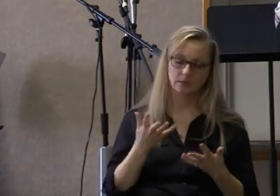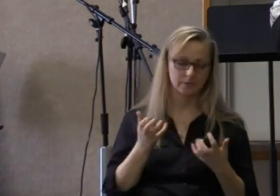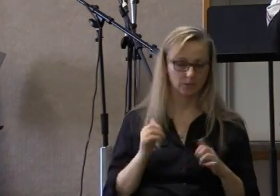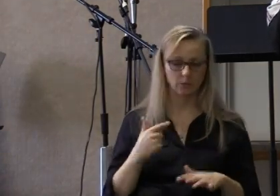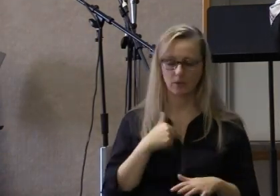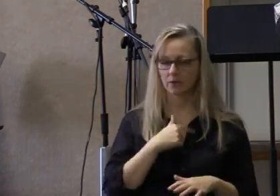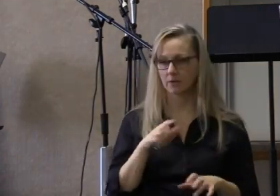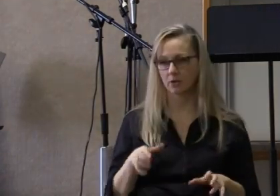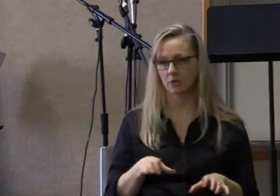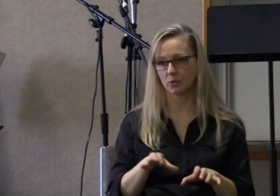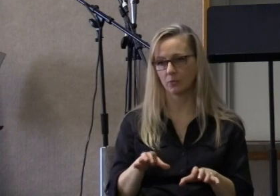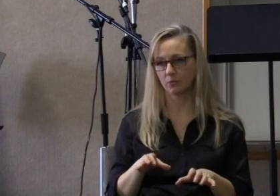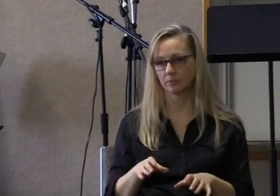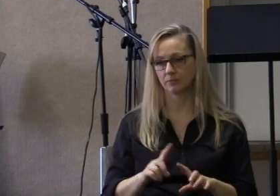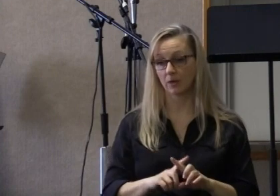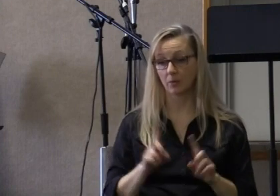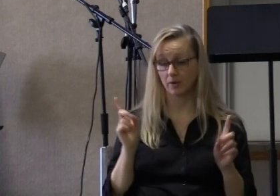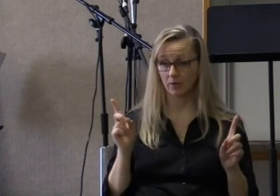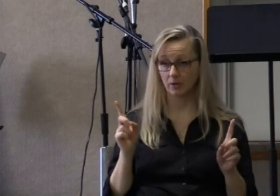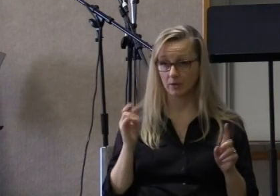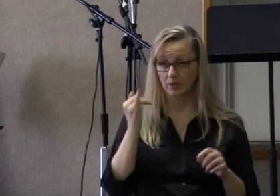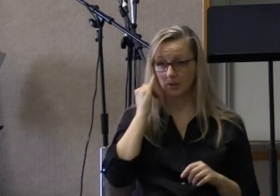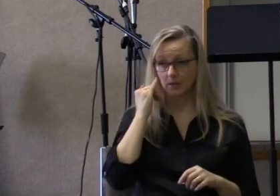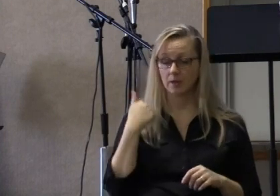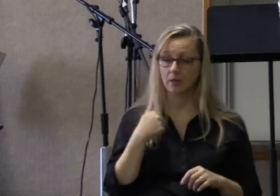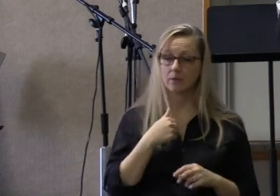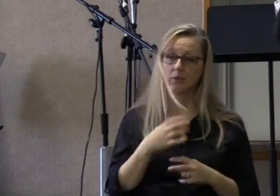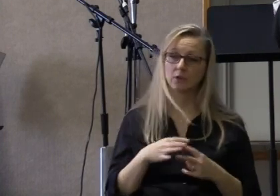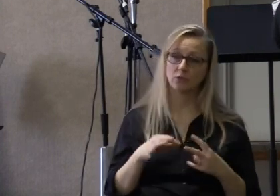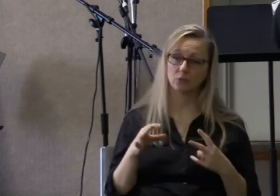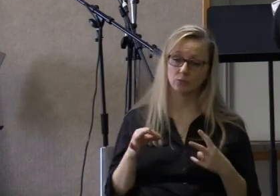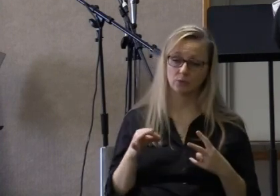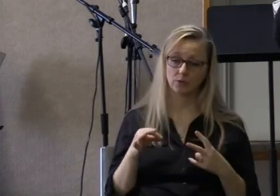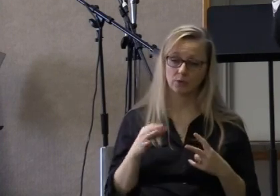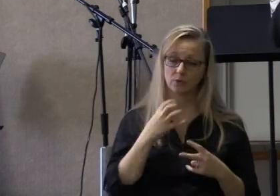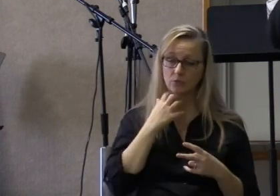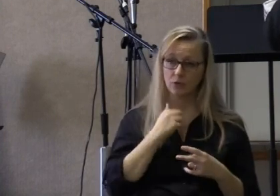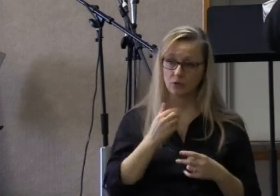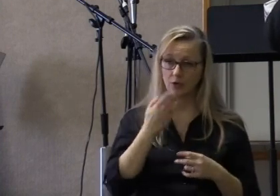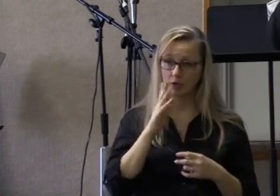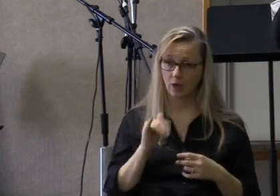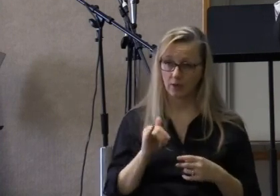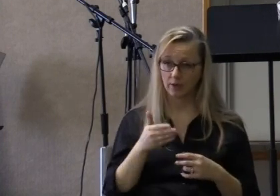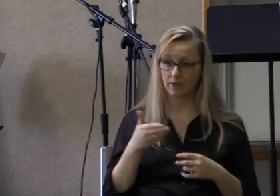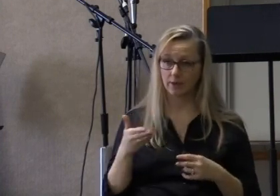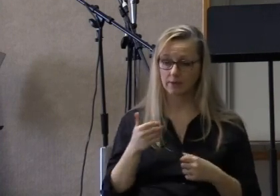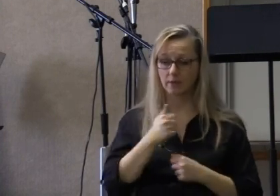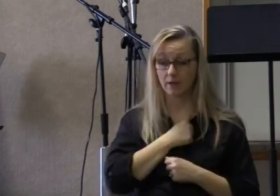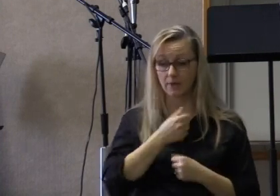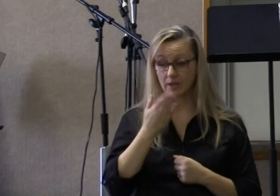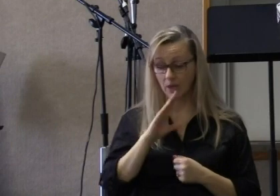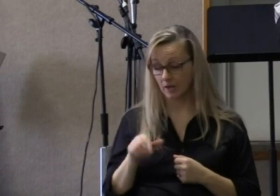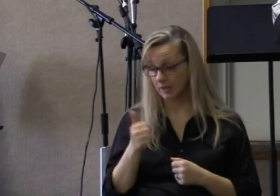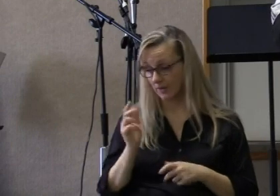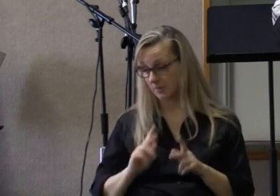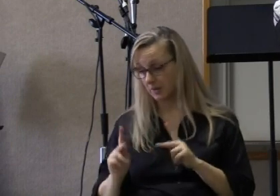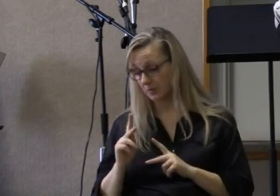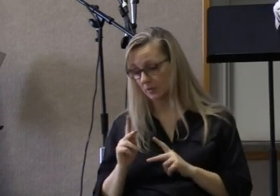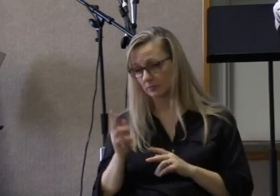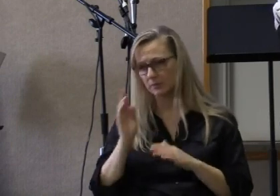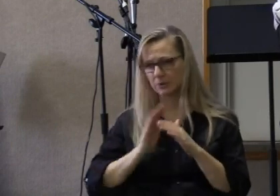do. However, if we choose to treasure godly things, loving God and other people,